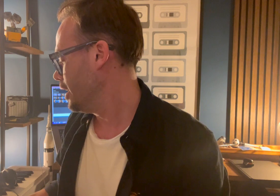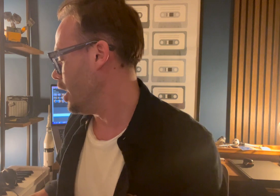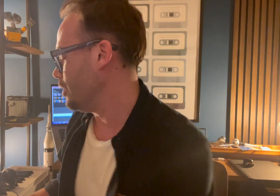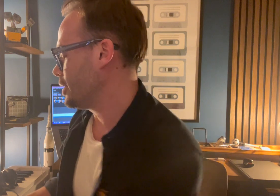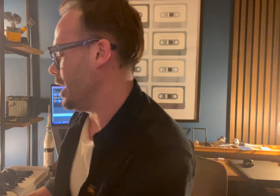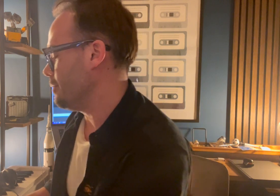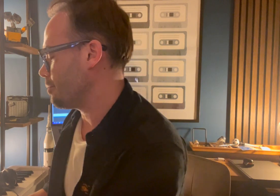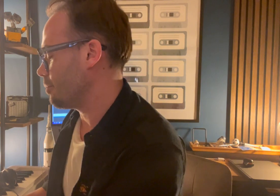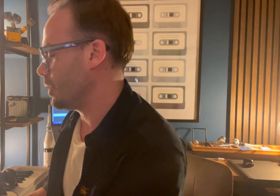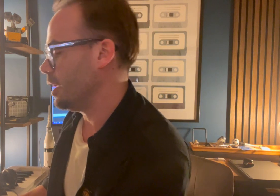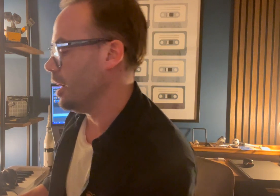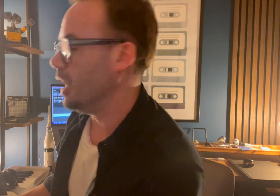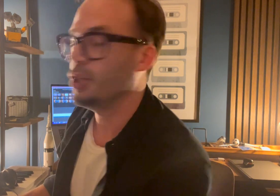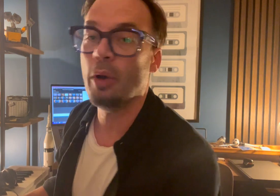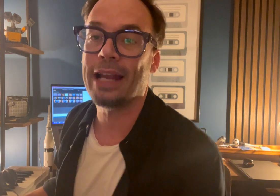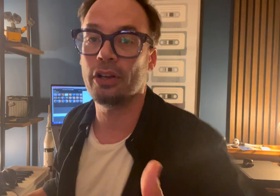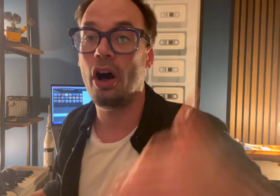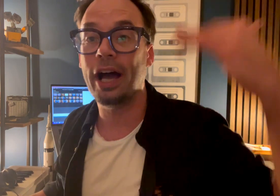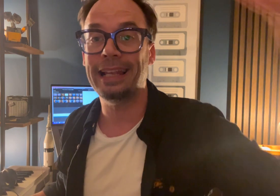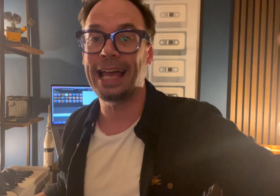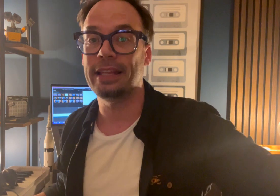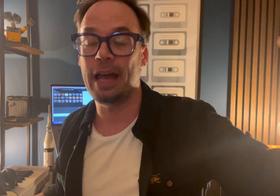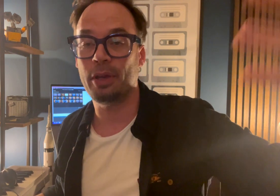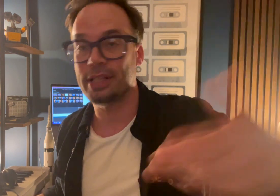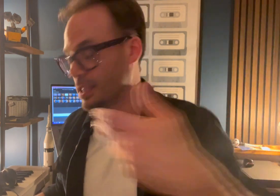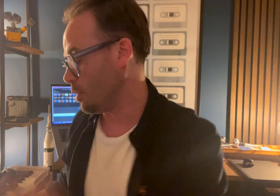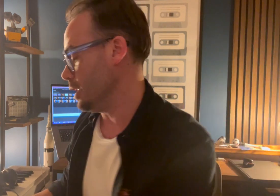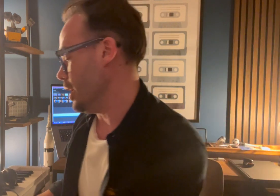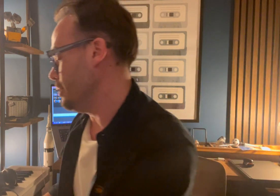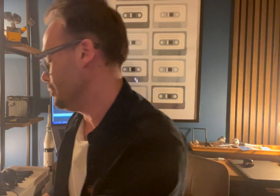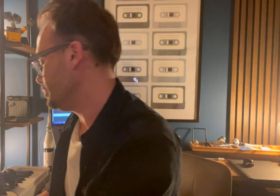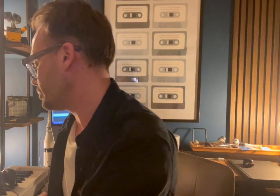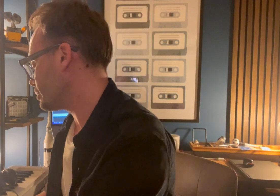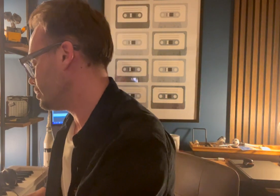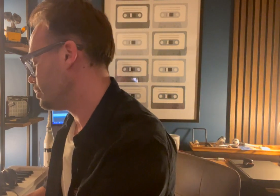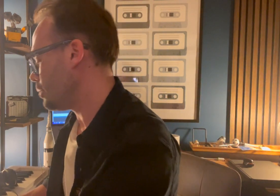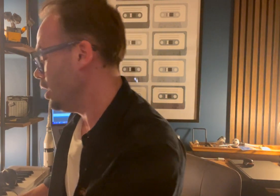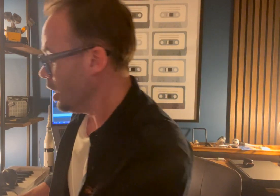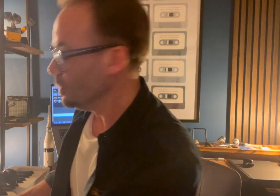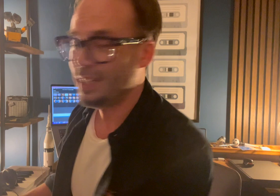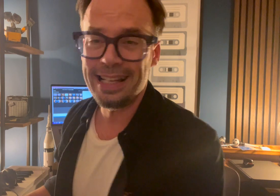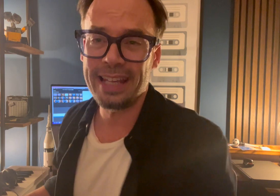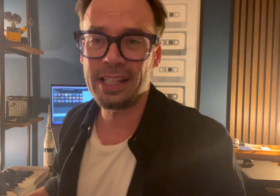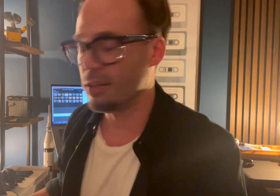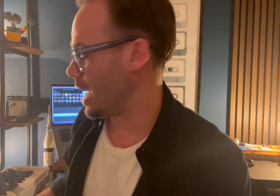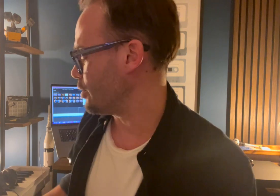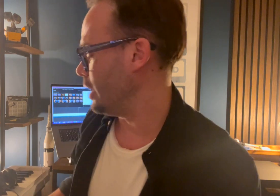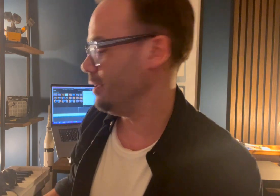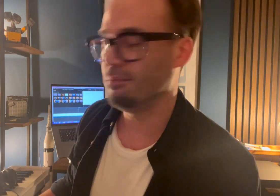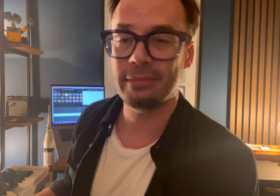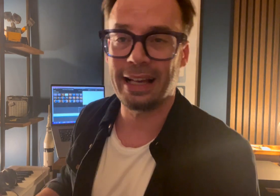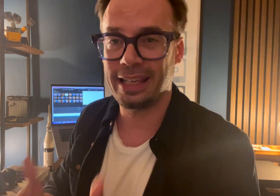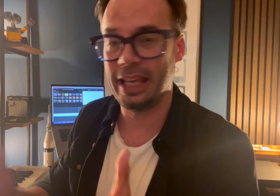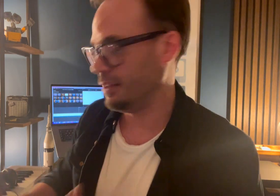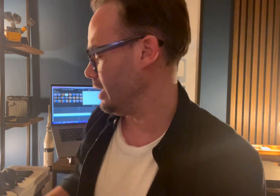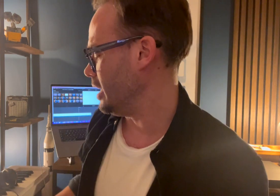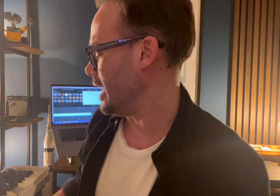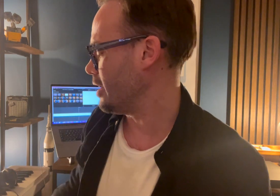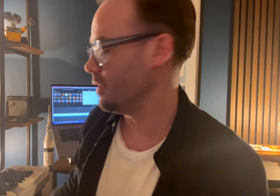Obviously I do add on A higher layer there Because that's quite low Still in D So naturally That key You know That kind of